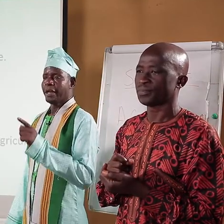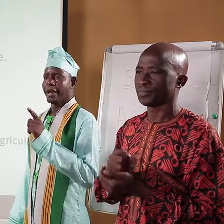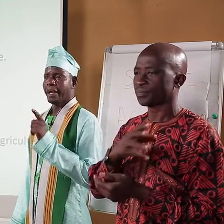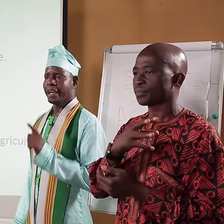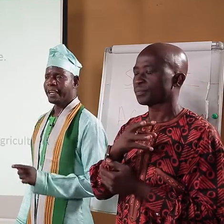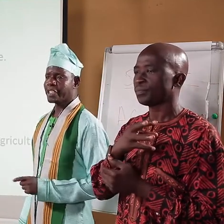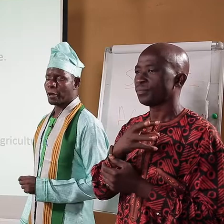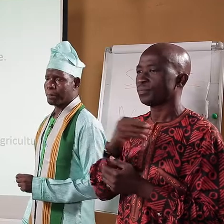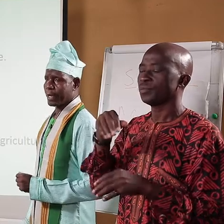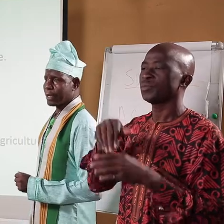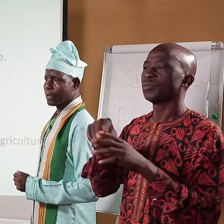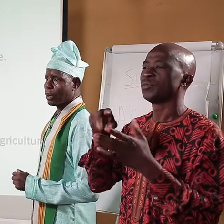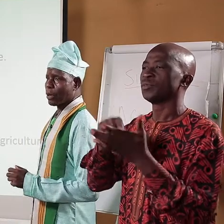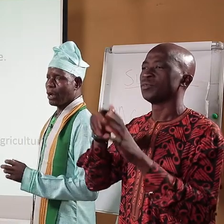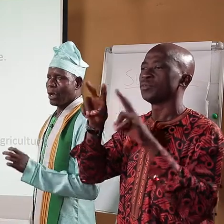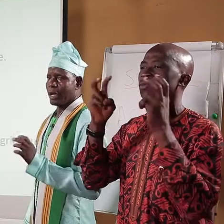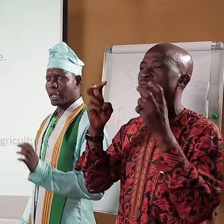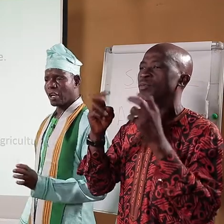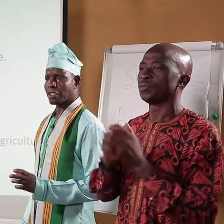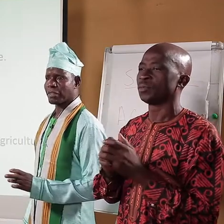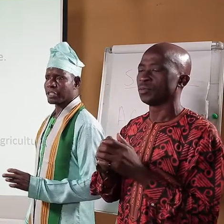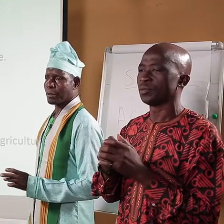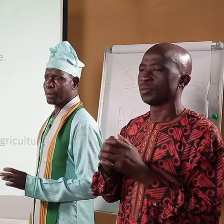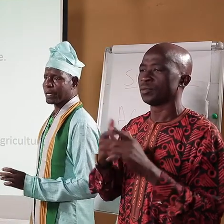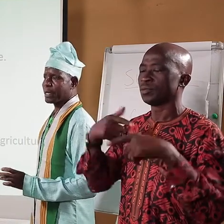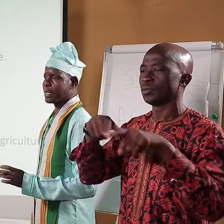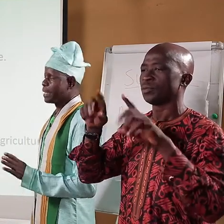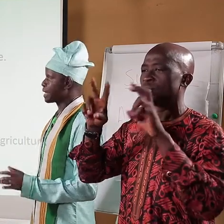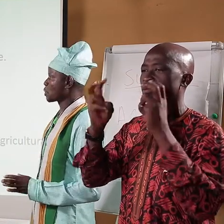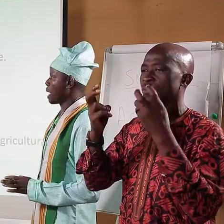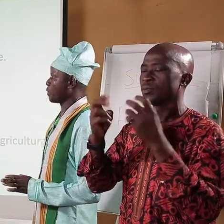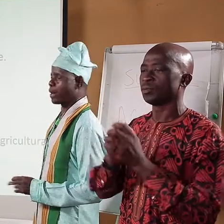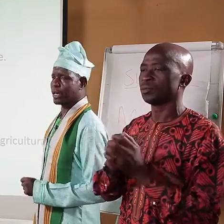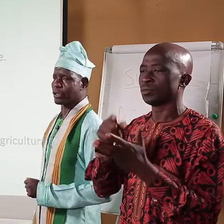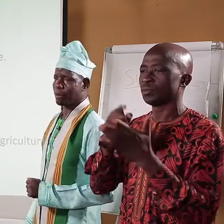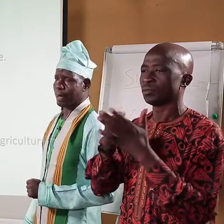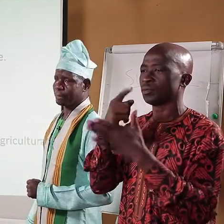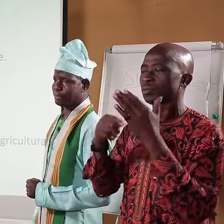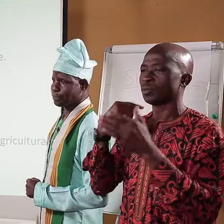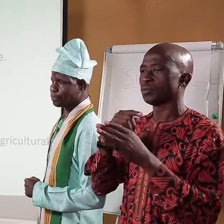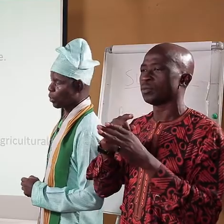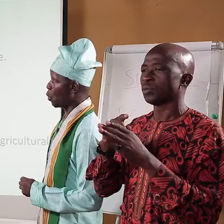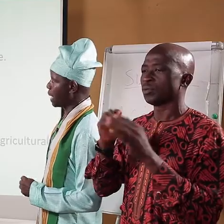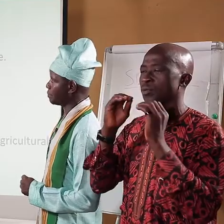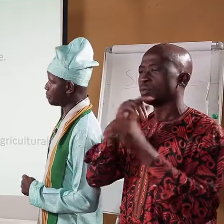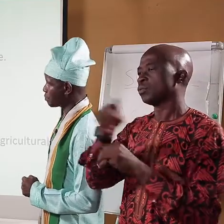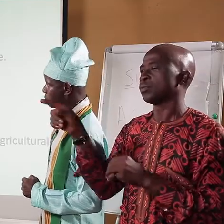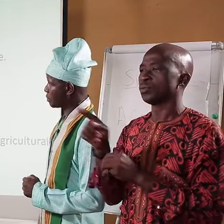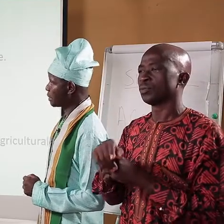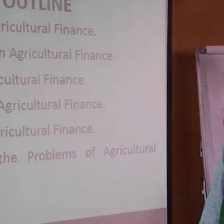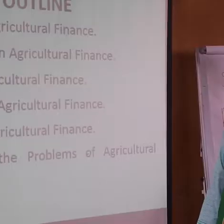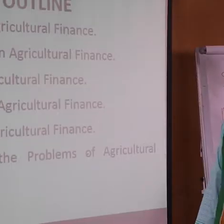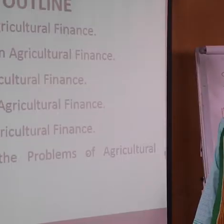And in this topic, in the course of this topic, this is what we are going to cover.